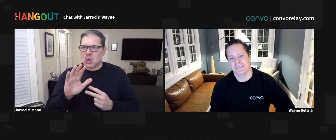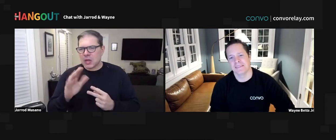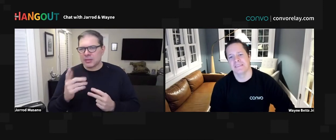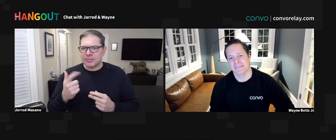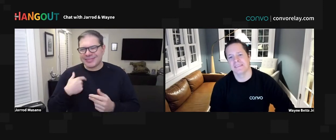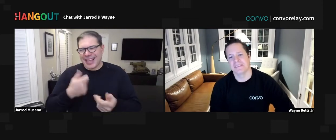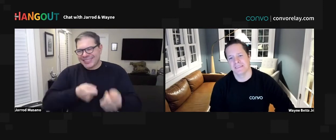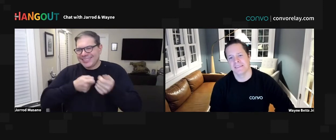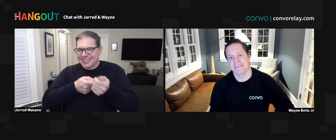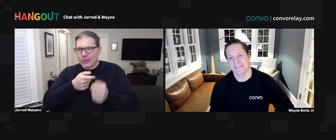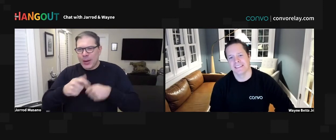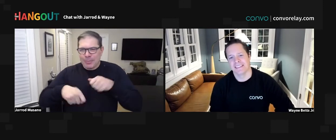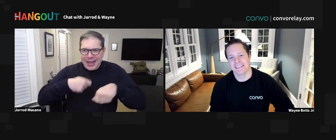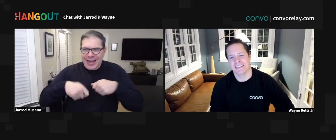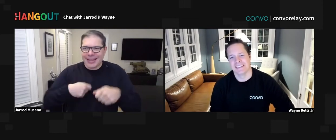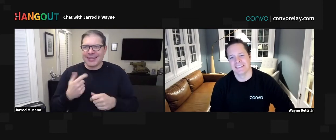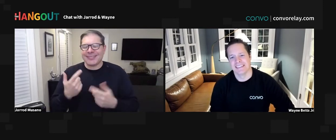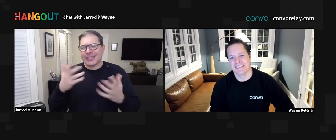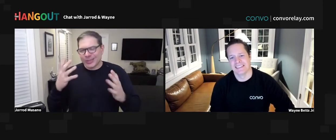bicycling, I should say.